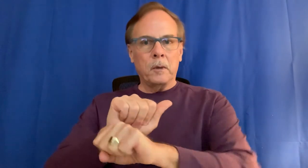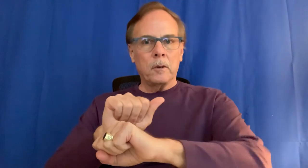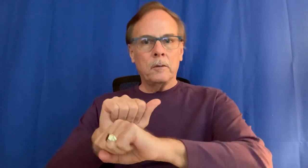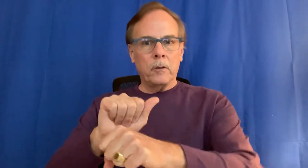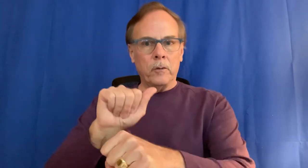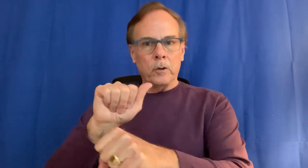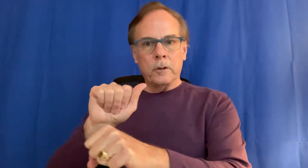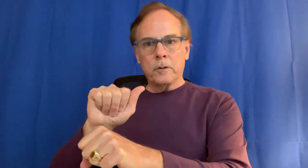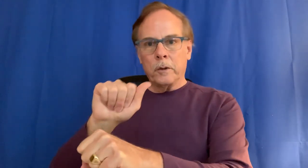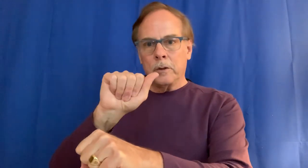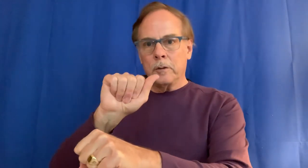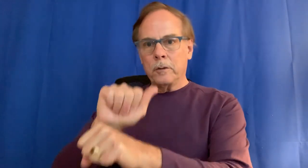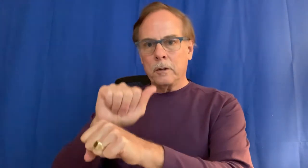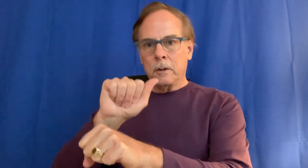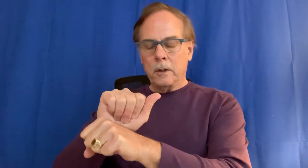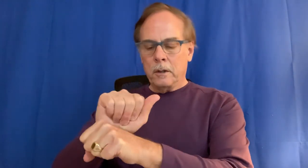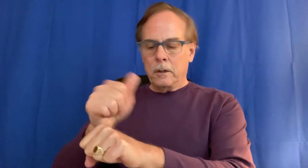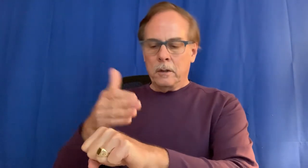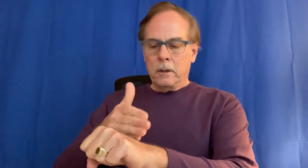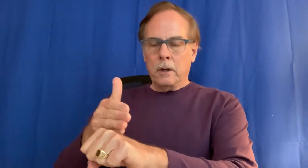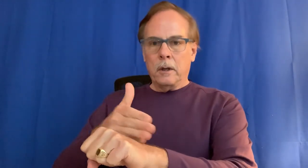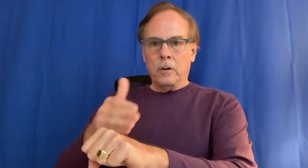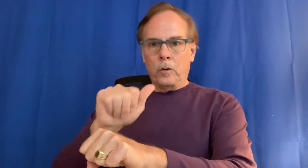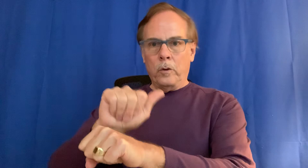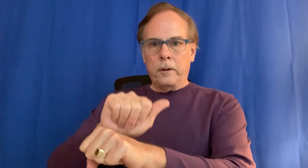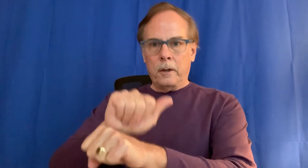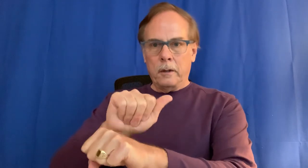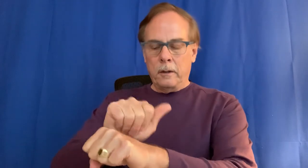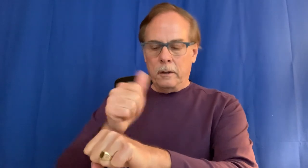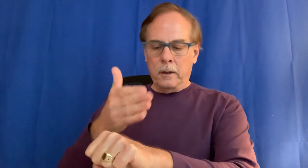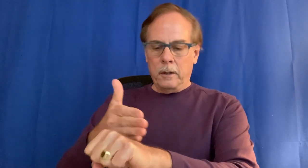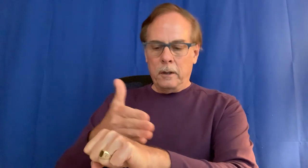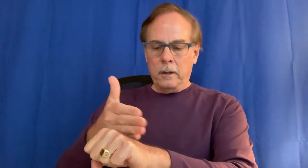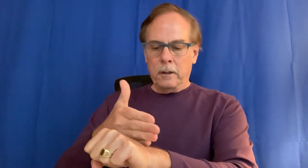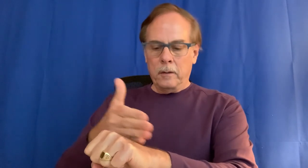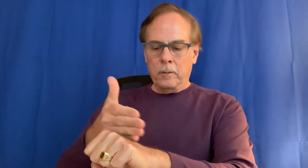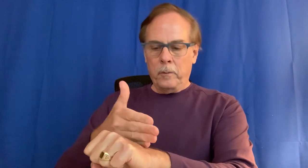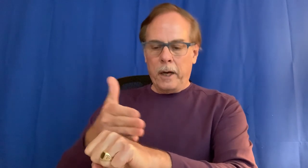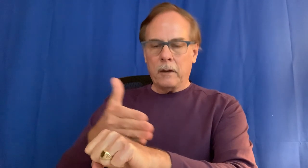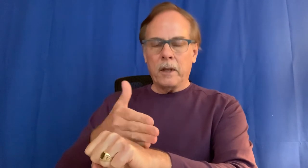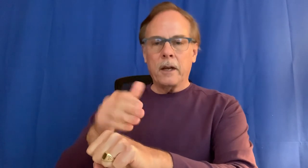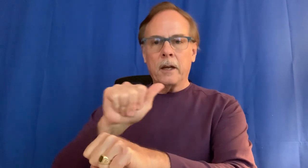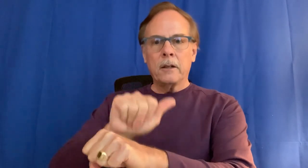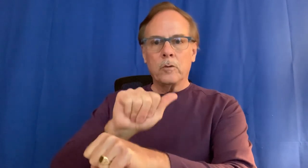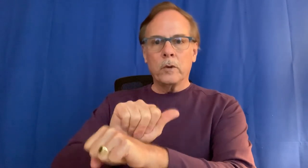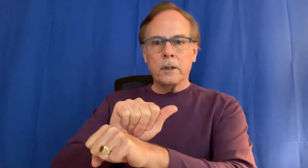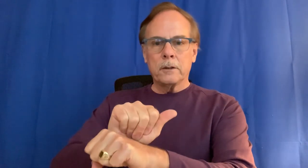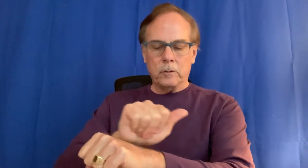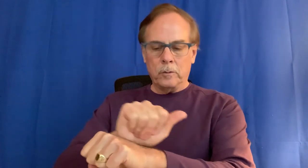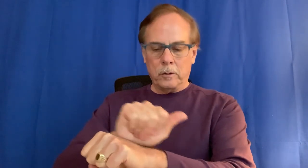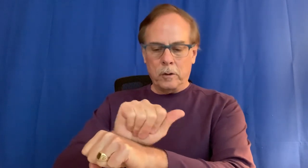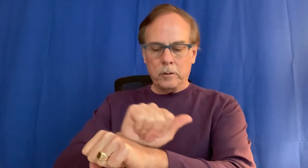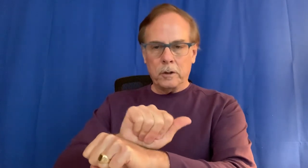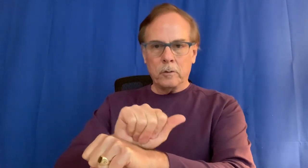Remember, I reviewed this with you. On the back of the hand, wrist, or close to the